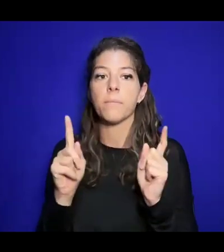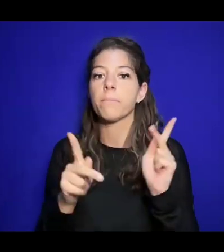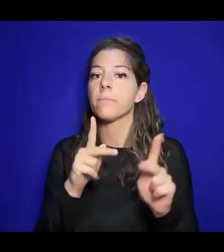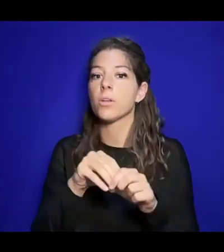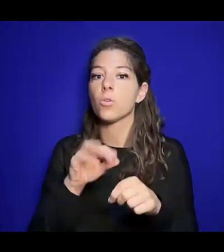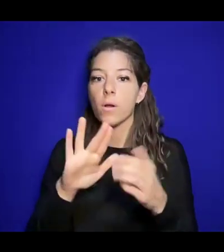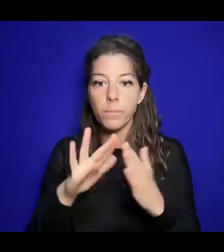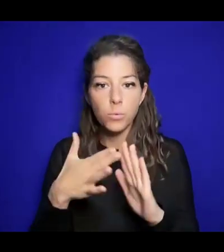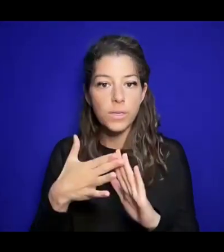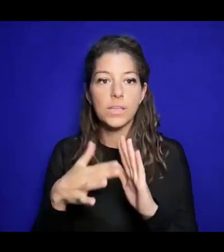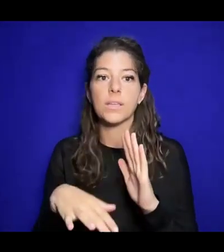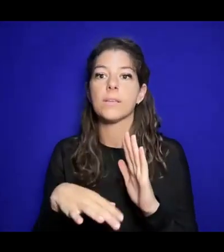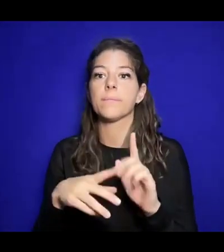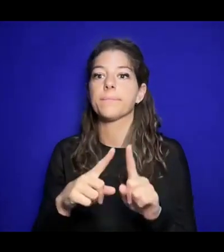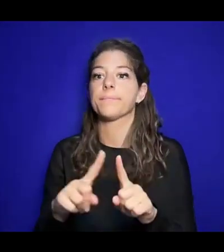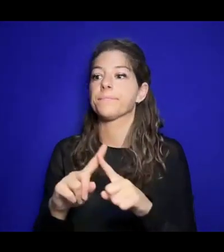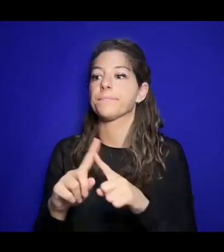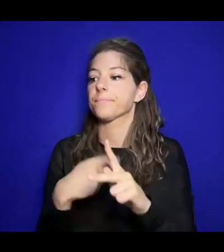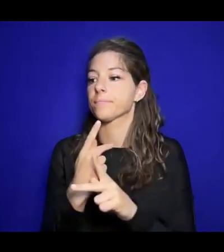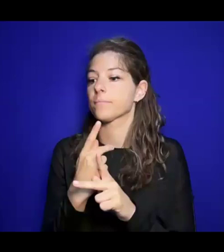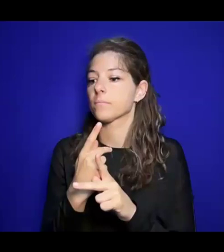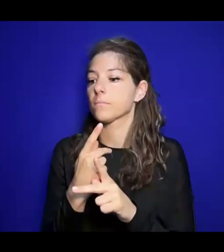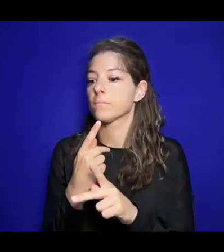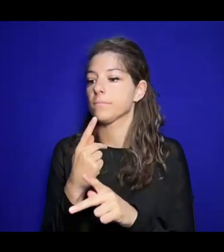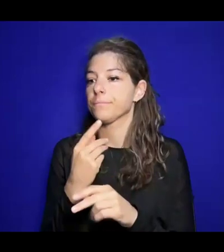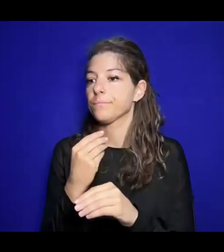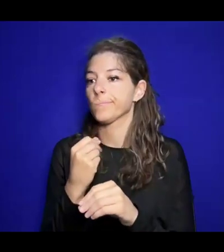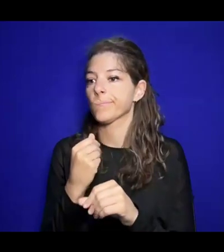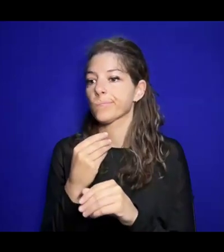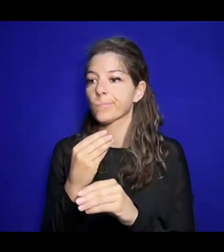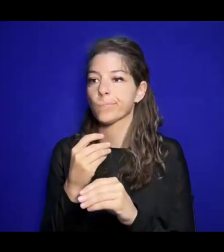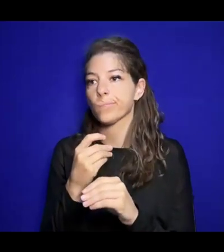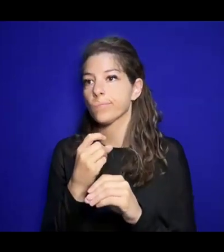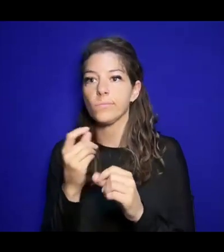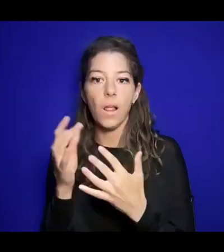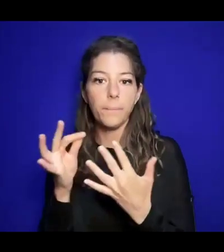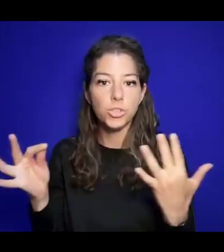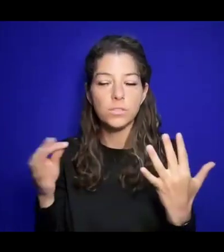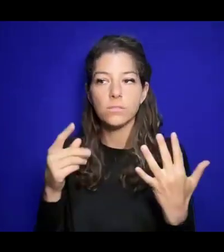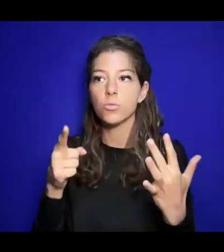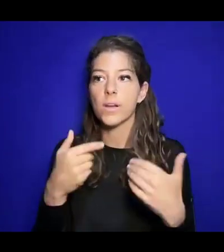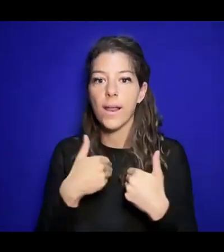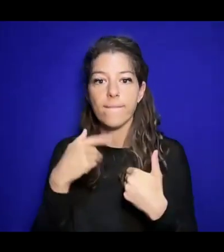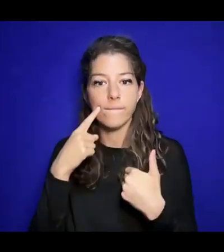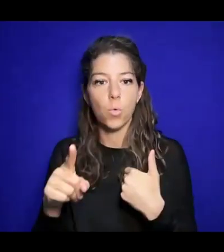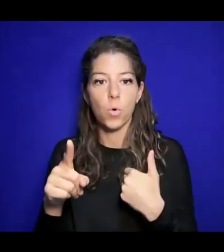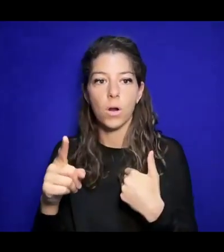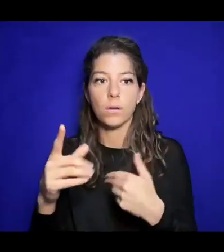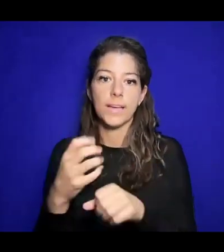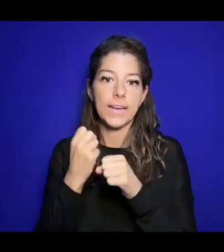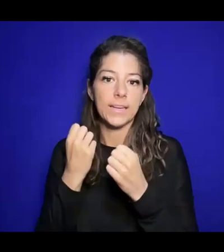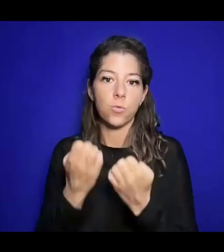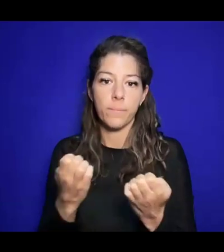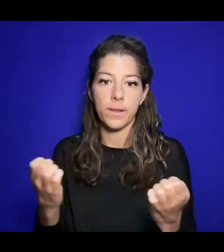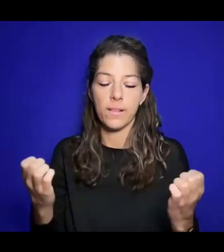your community, there's all kinds of um, uh, options that you can have for getting equipment that's